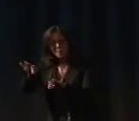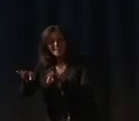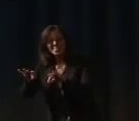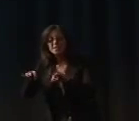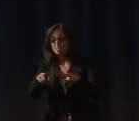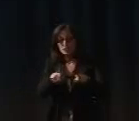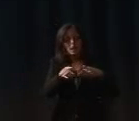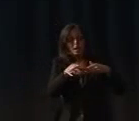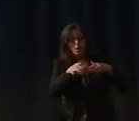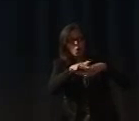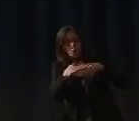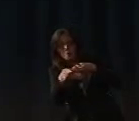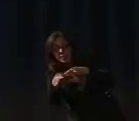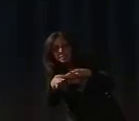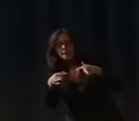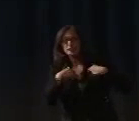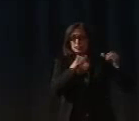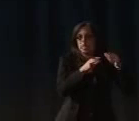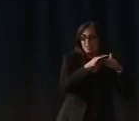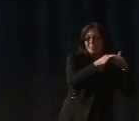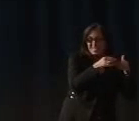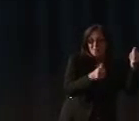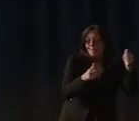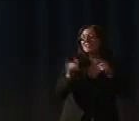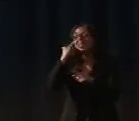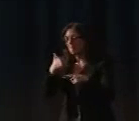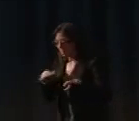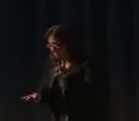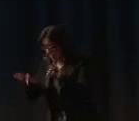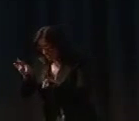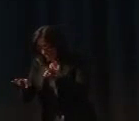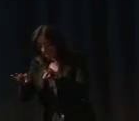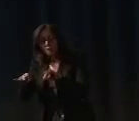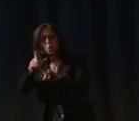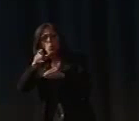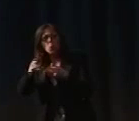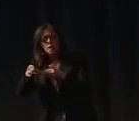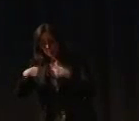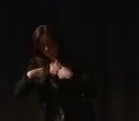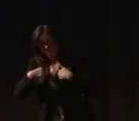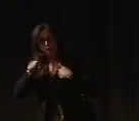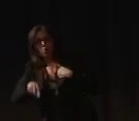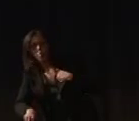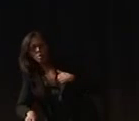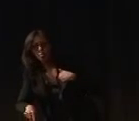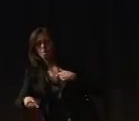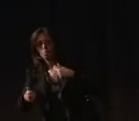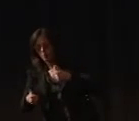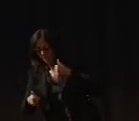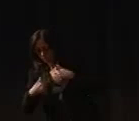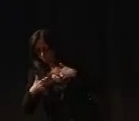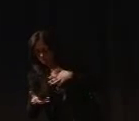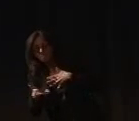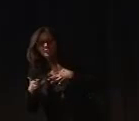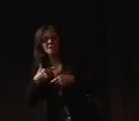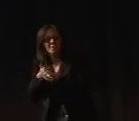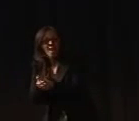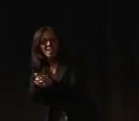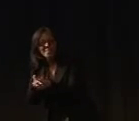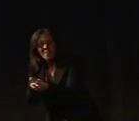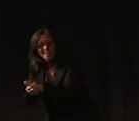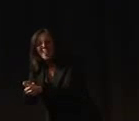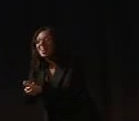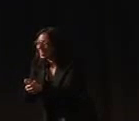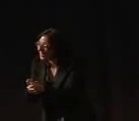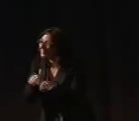silly. And of course, a puppeteer will do the same. We think the same. So it is this sort of thing that we try to establish a connection